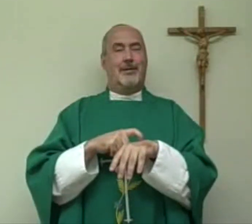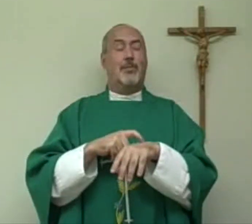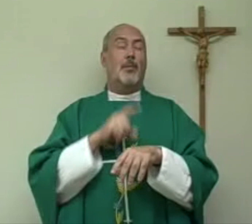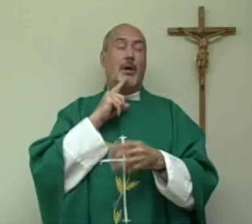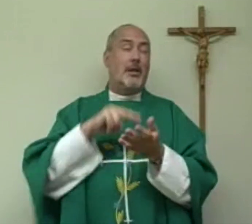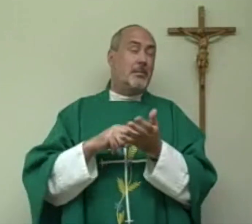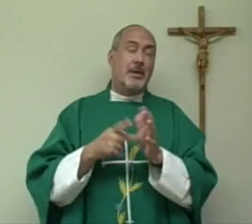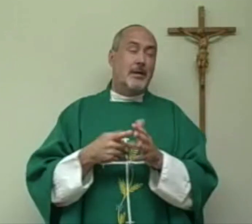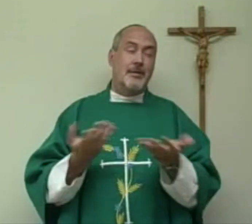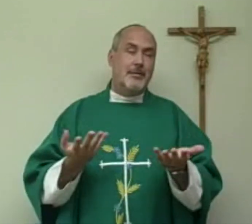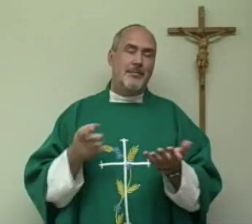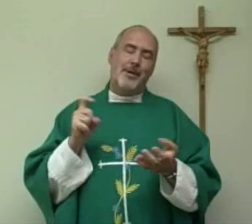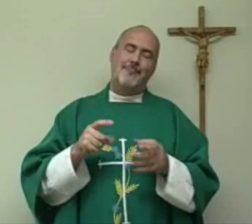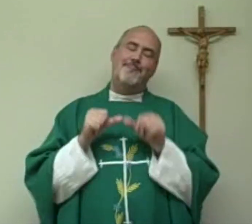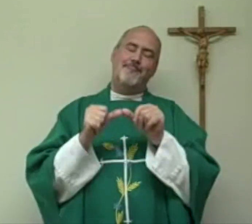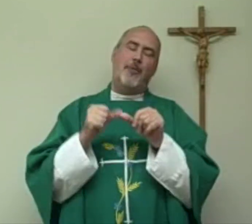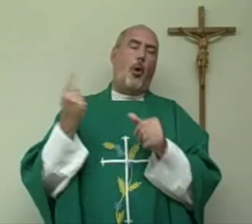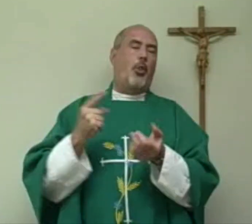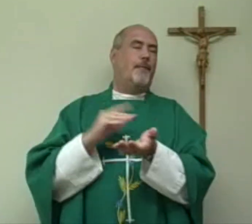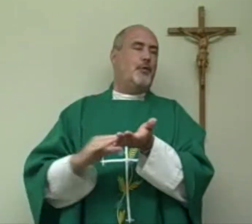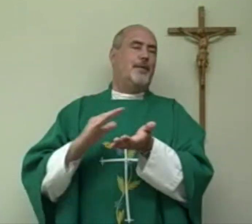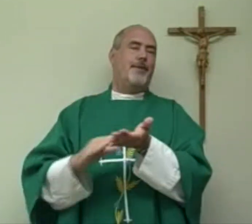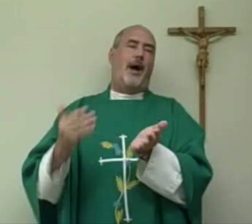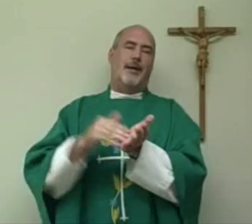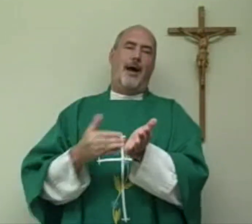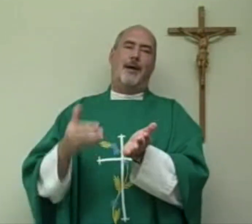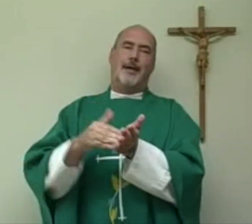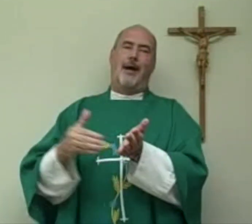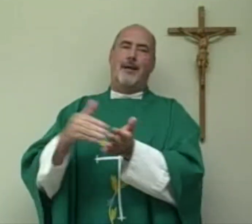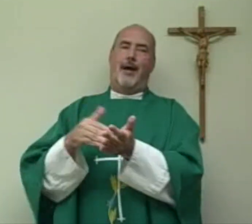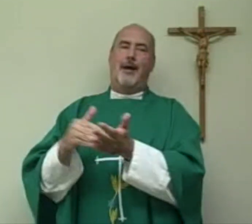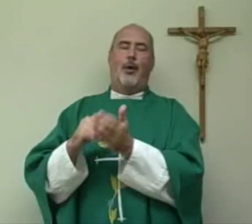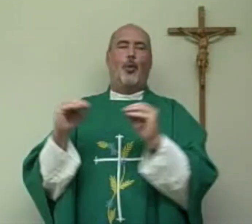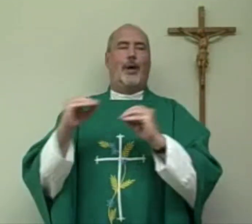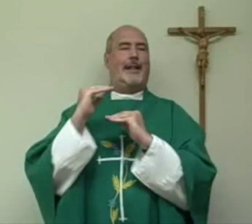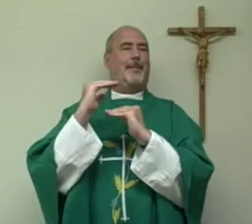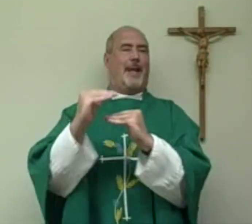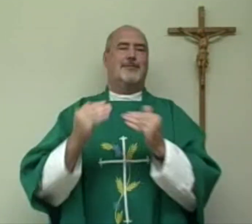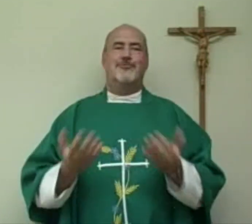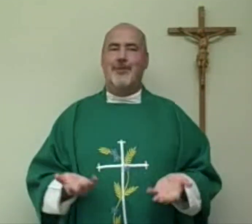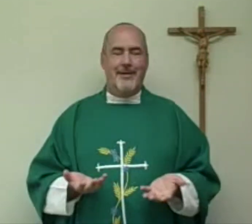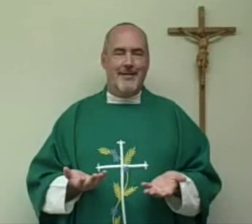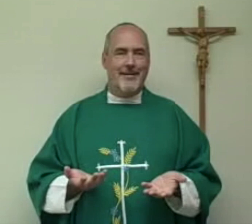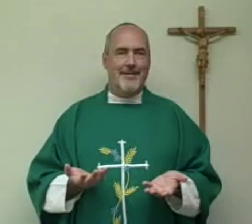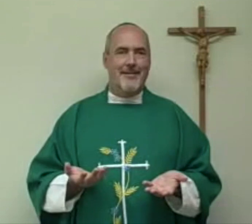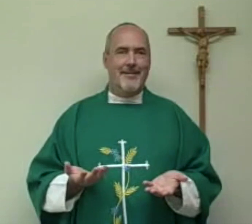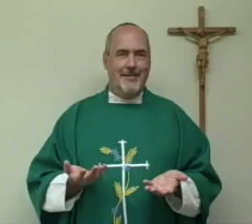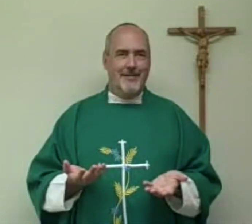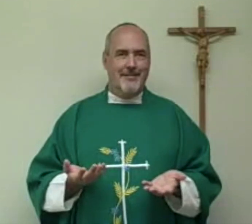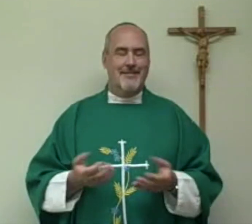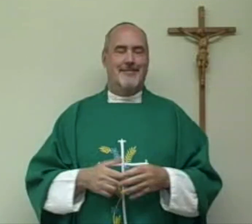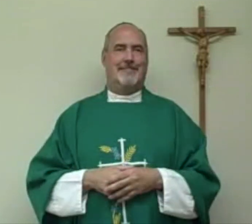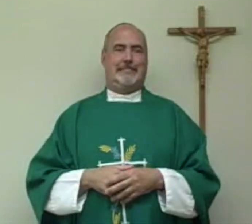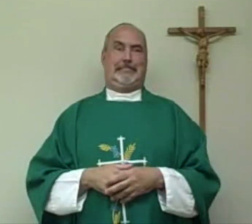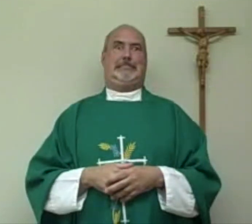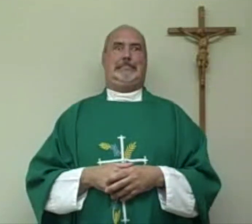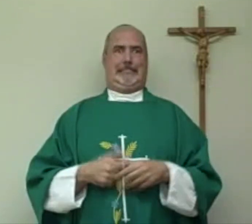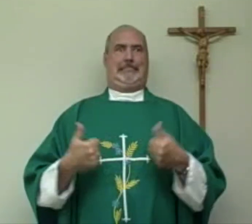maximum?" And Jesus said, "No, 77 times." And what he meant by that is we must continue to forgive people and that there is